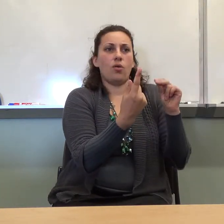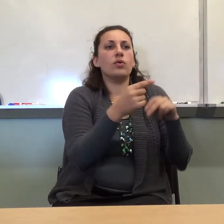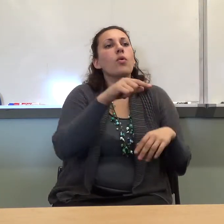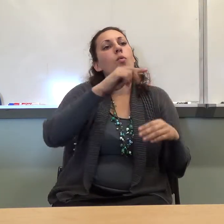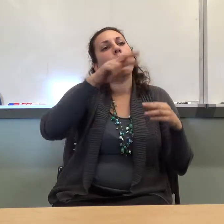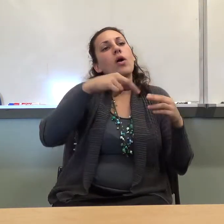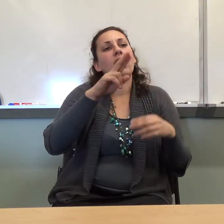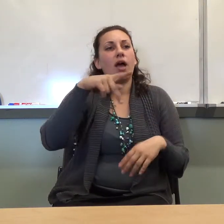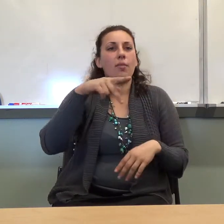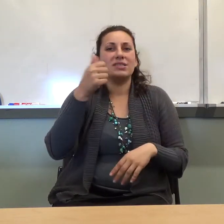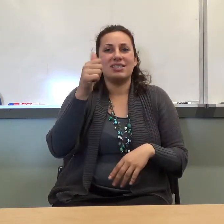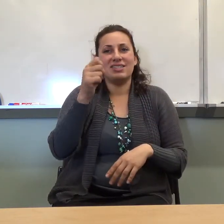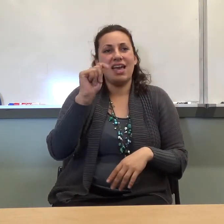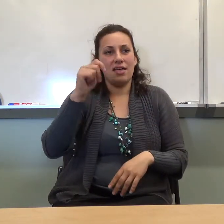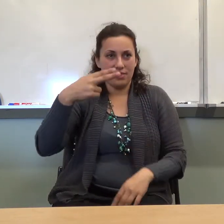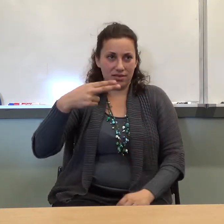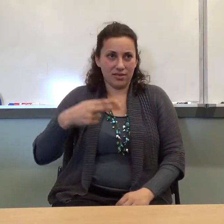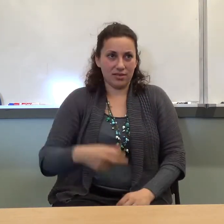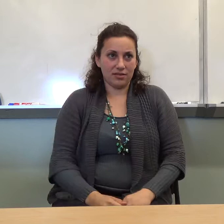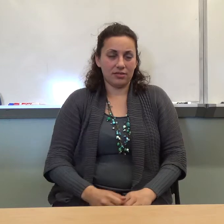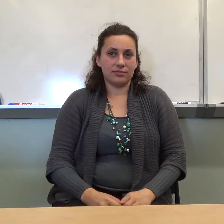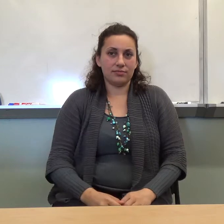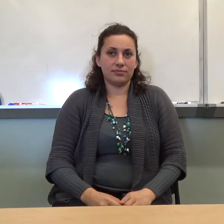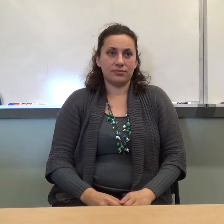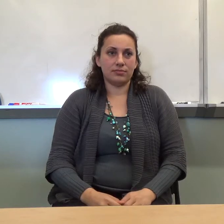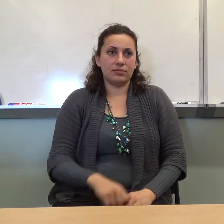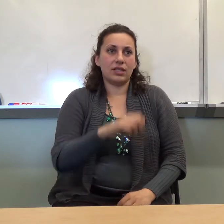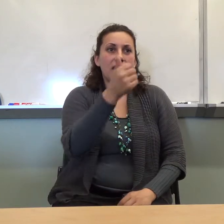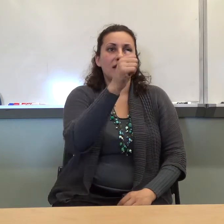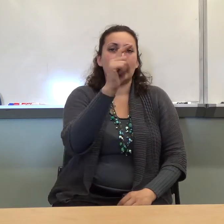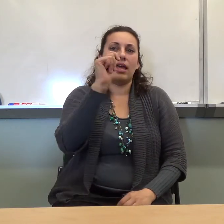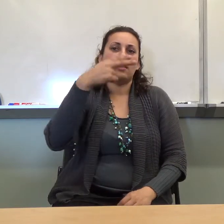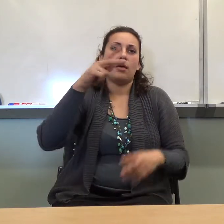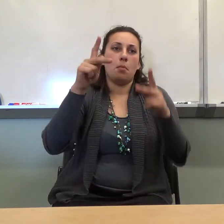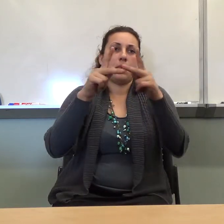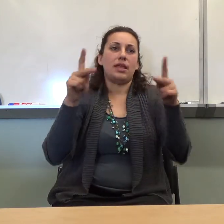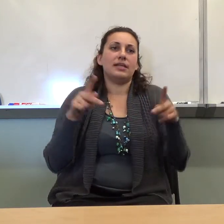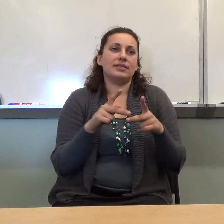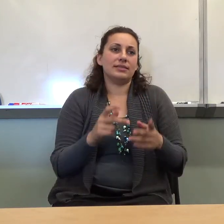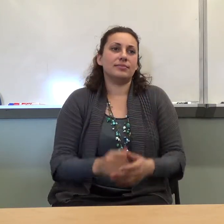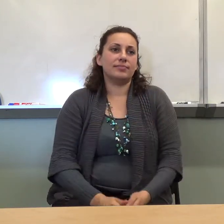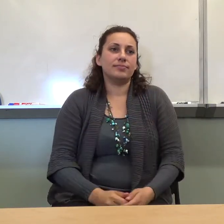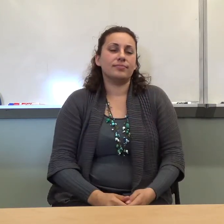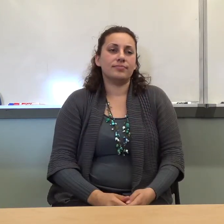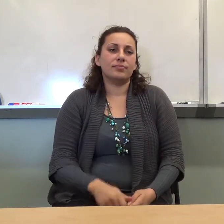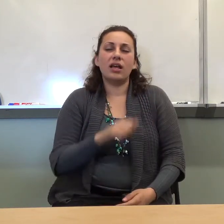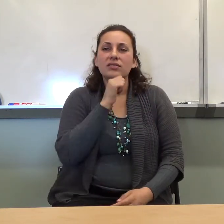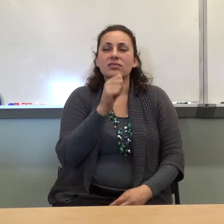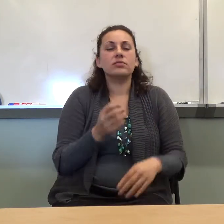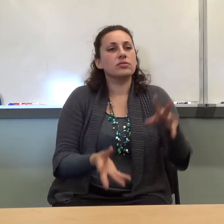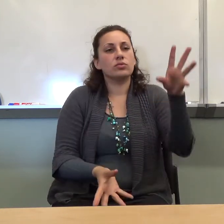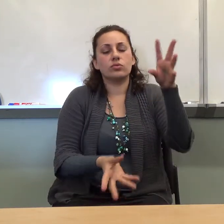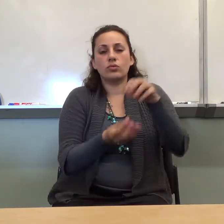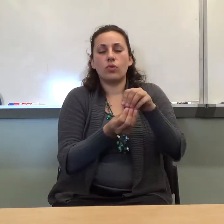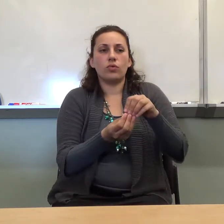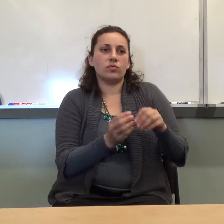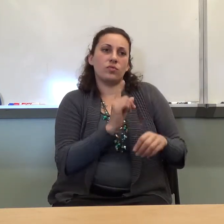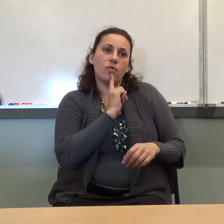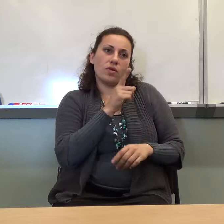expressed as a tenth. There it is, as a tenth. Okay? But that's not the total answer. This is not the real answer because we